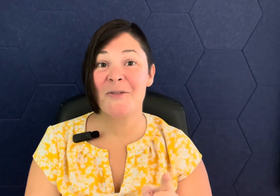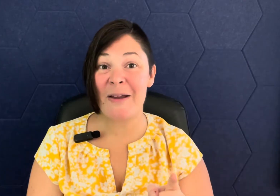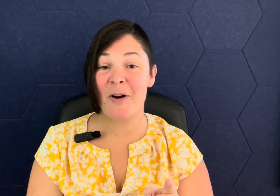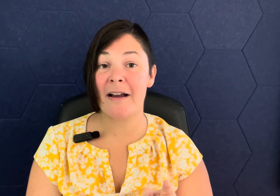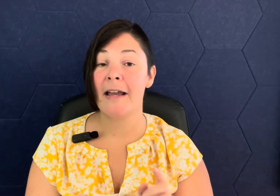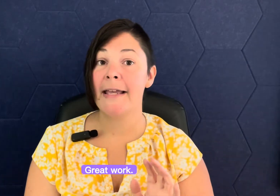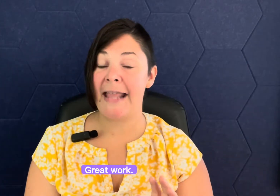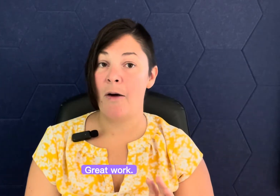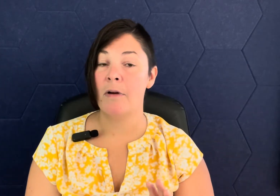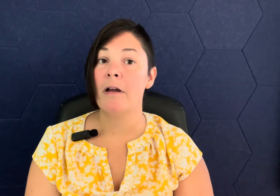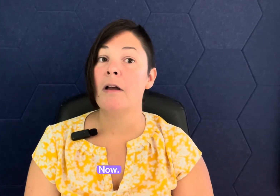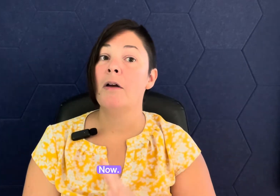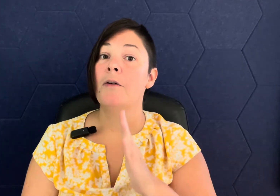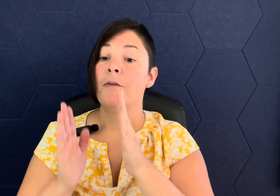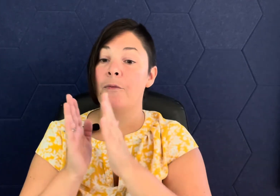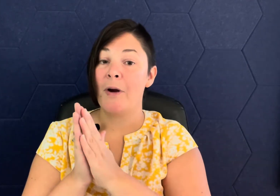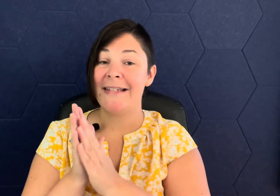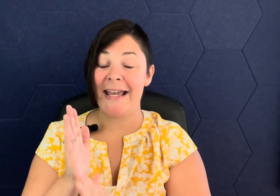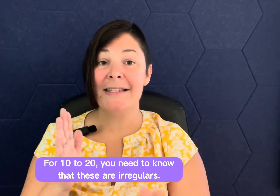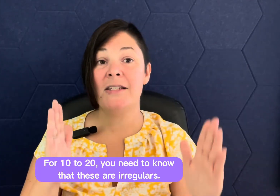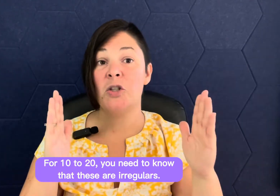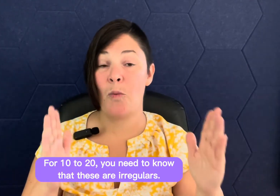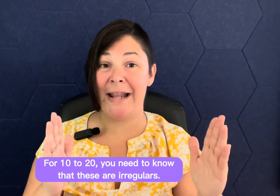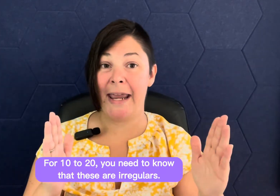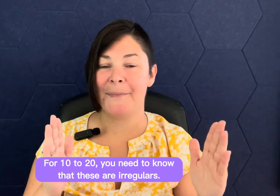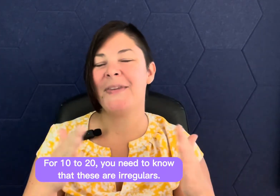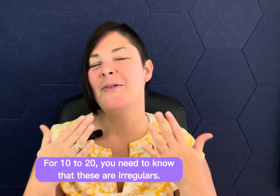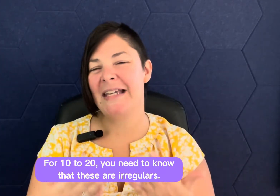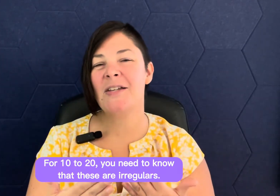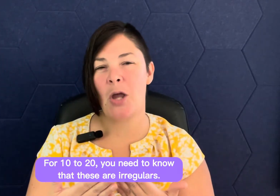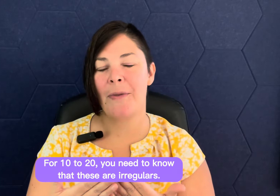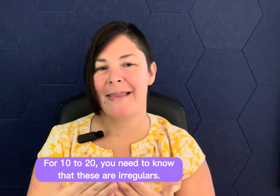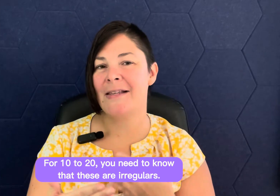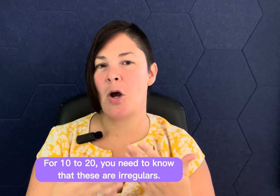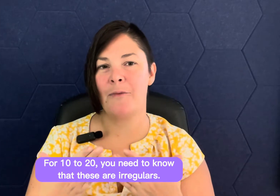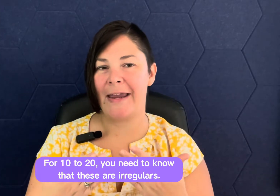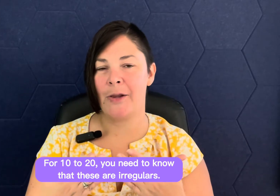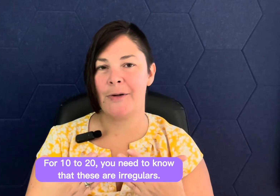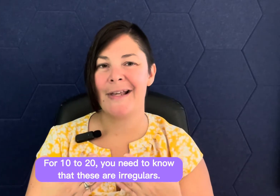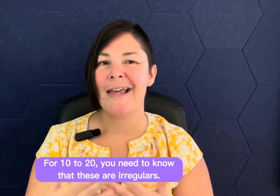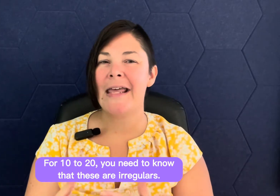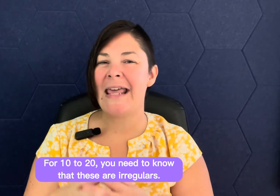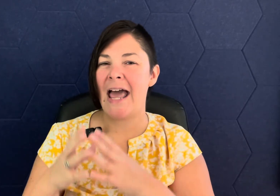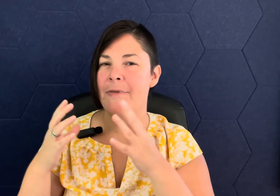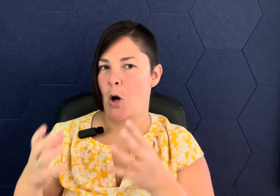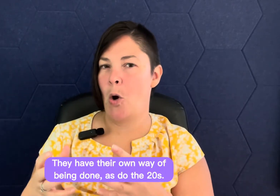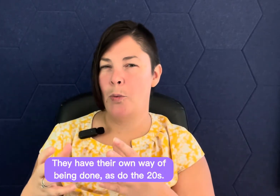Great work. Now, for 10 to 20, you need to know that these are irregulars. They have their own